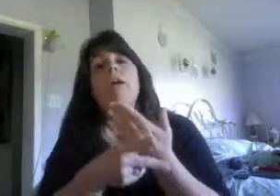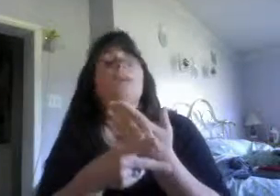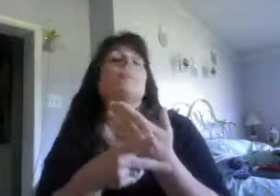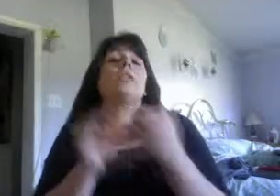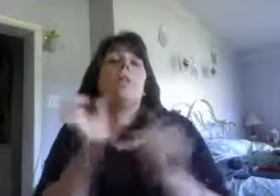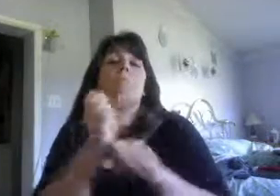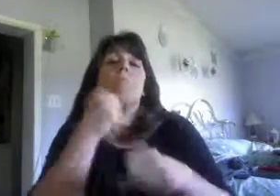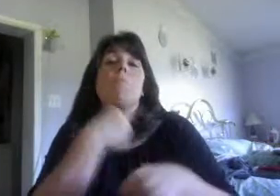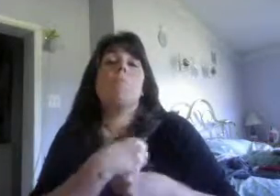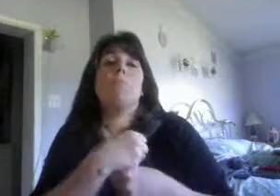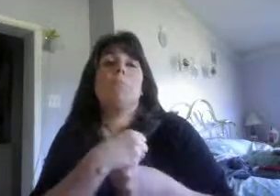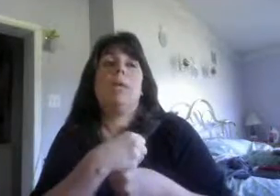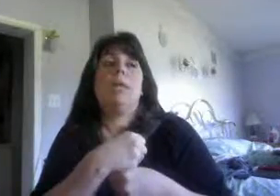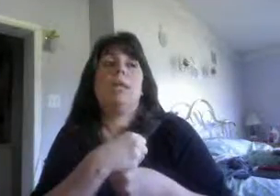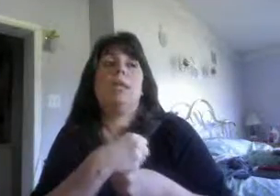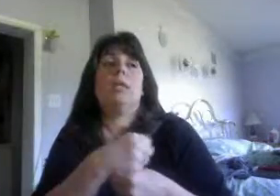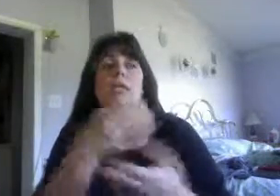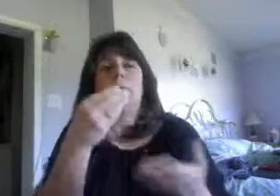homeownership extremely affordable.